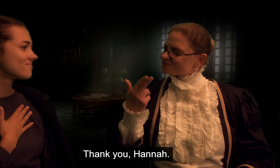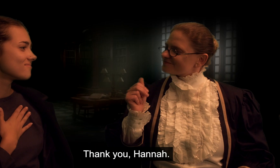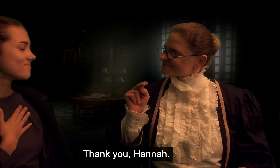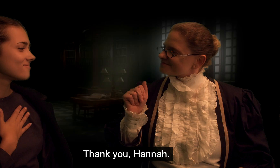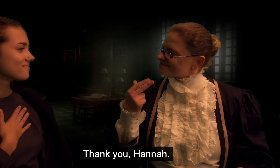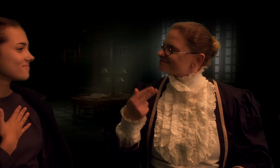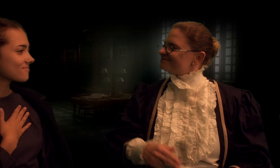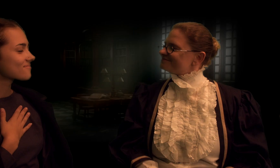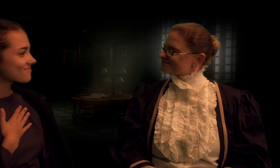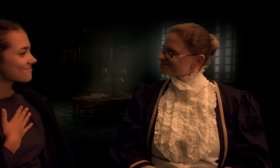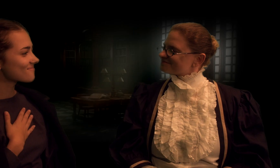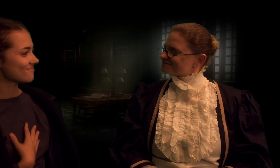you, Hannah.